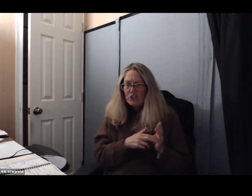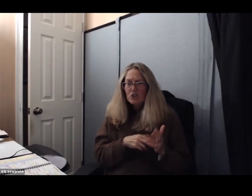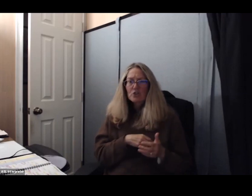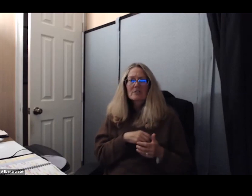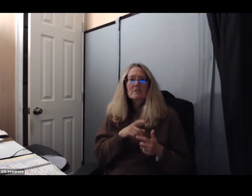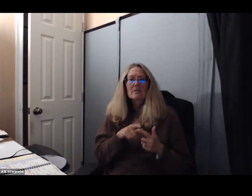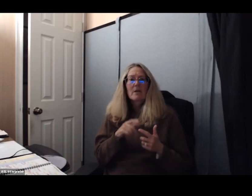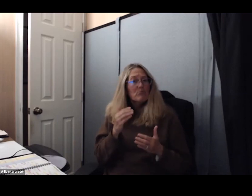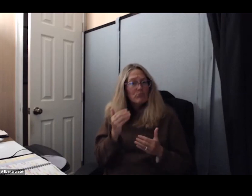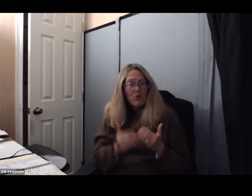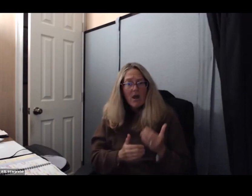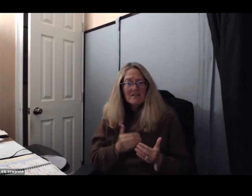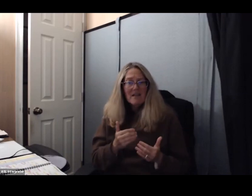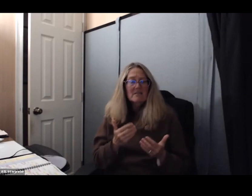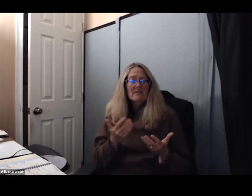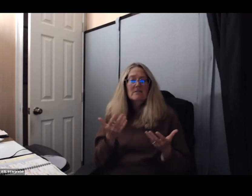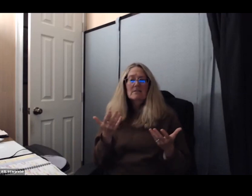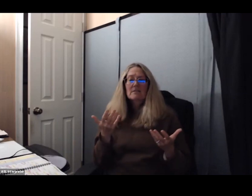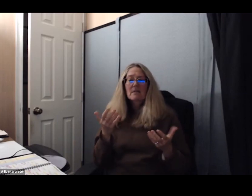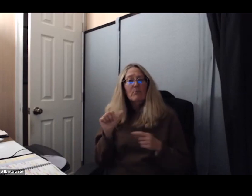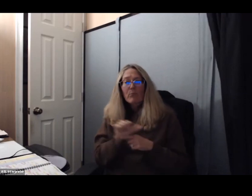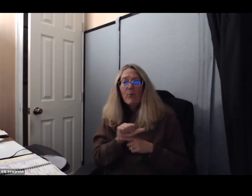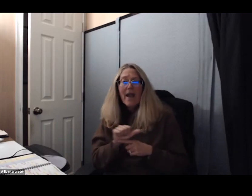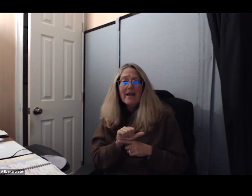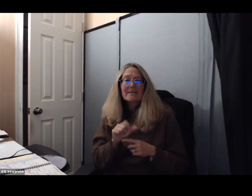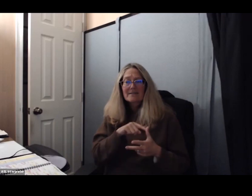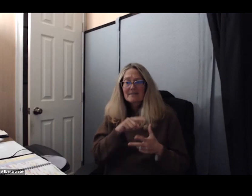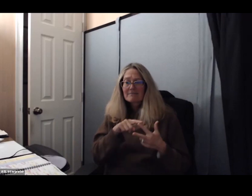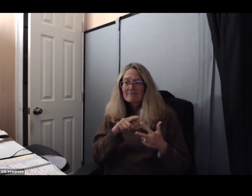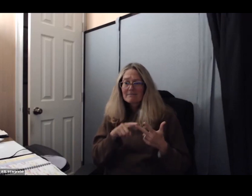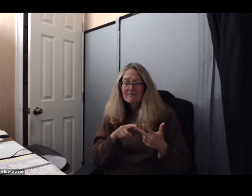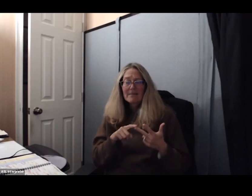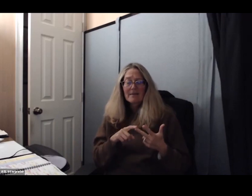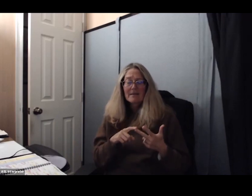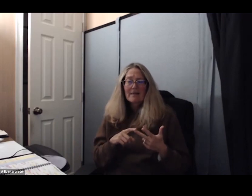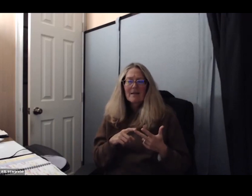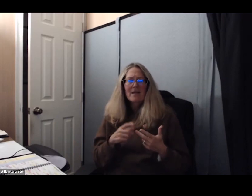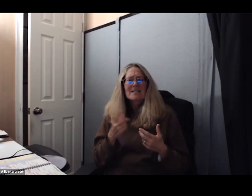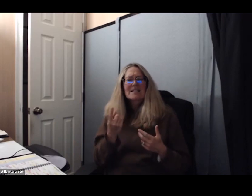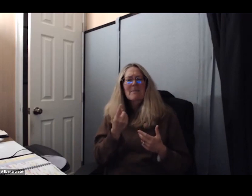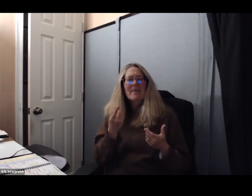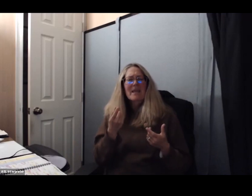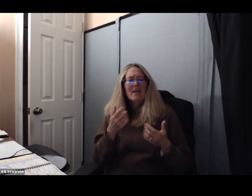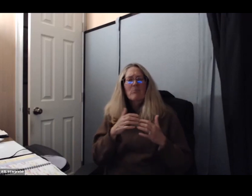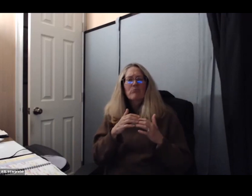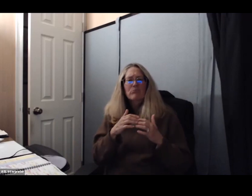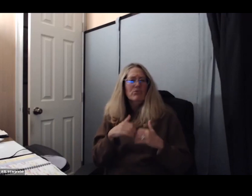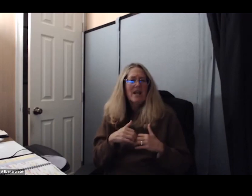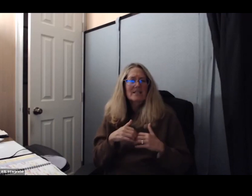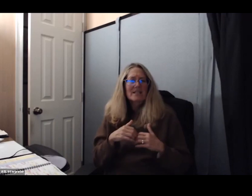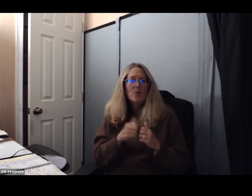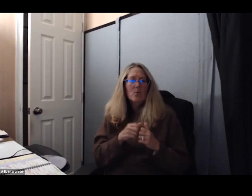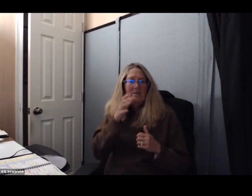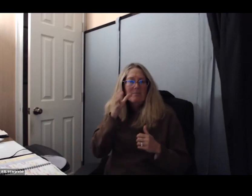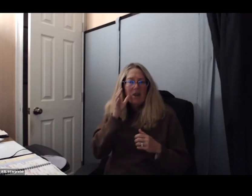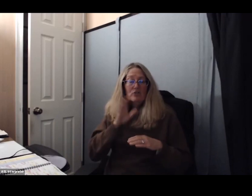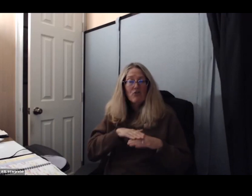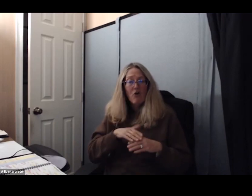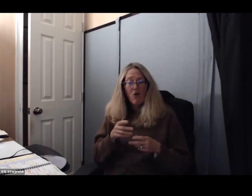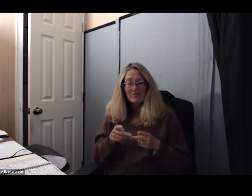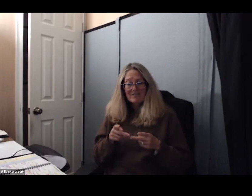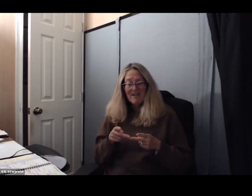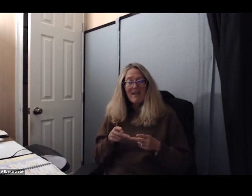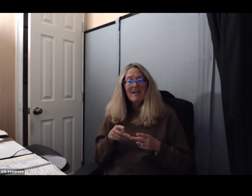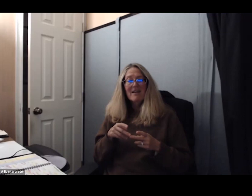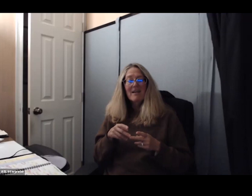are the processes? And what are the practices? There is a breakdown when it comes to parents on site filling